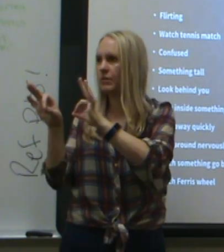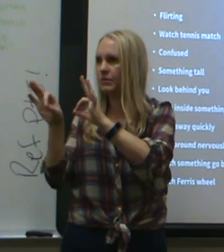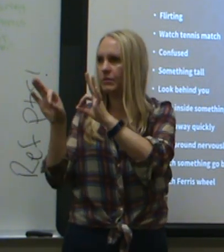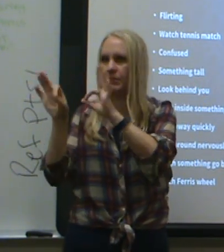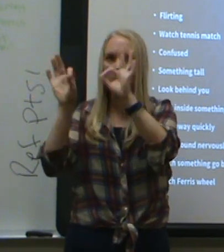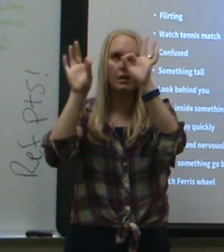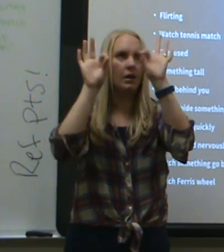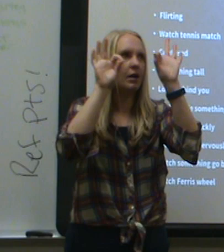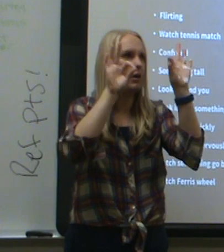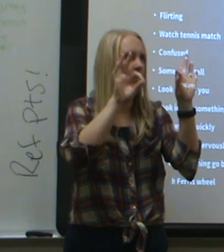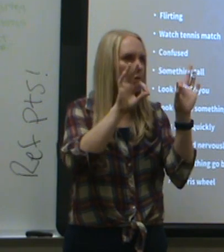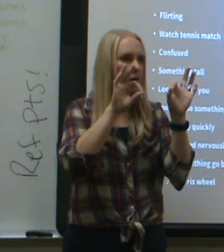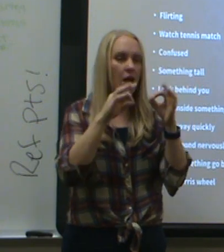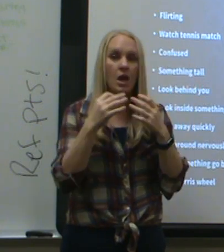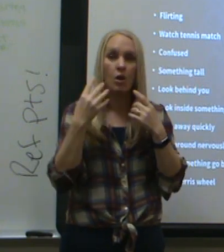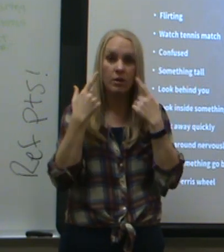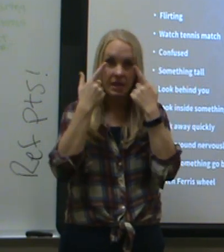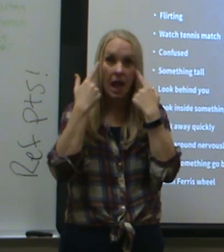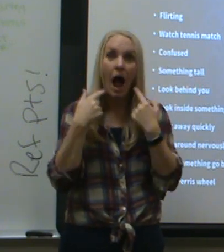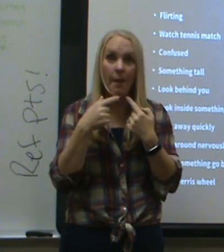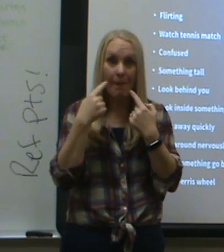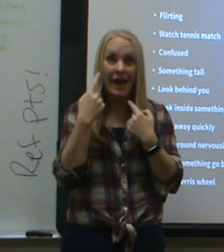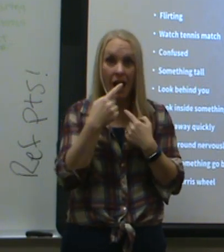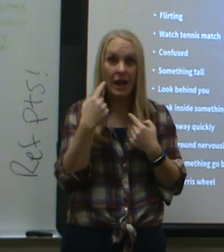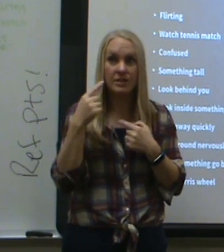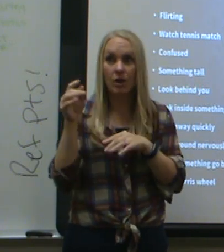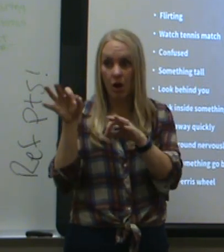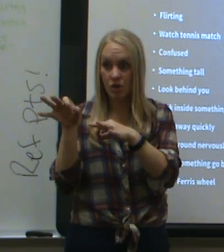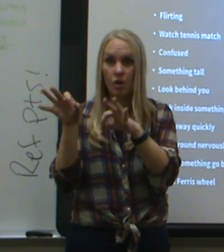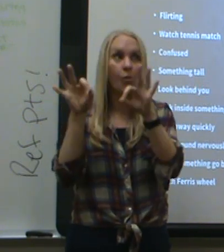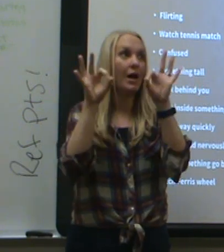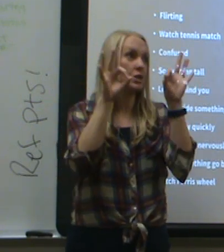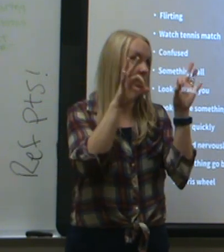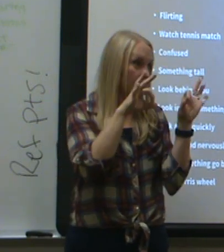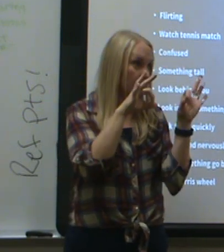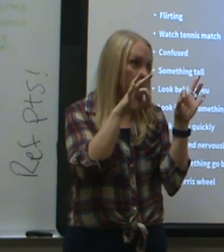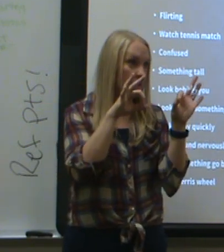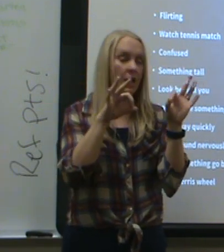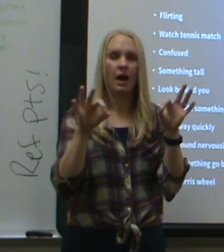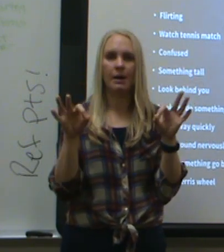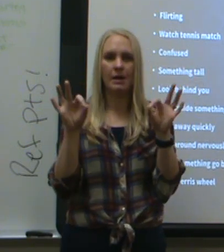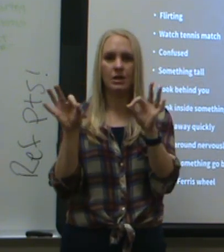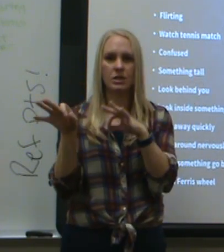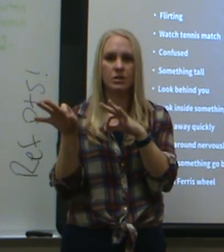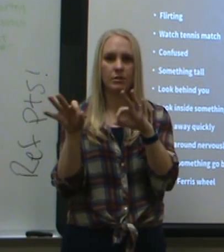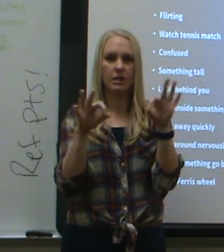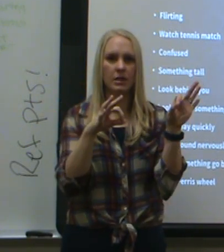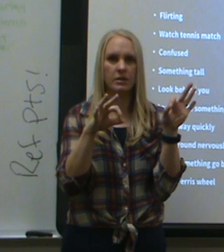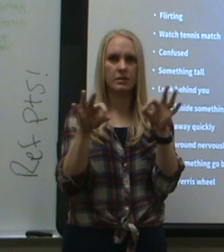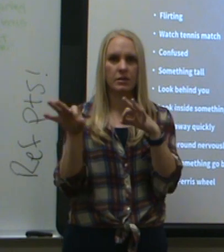Woo! Woo! Notice, my eyes are also watching. I'm not just doing this.